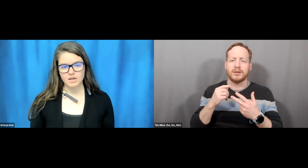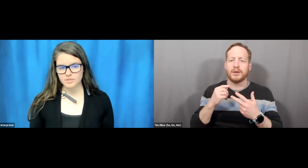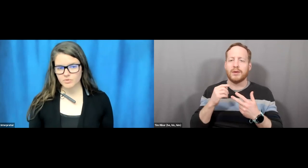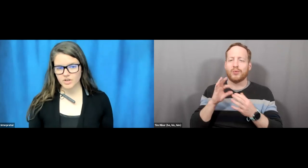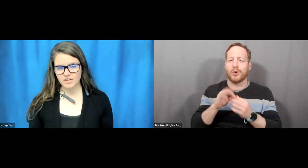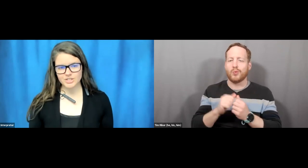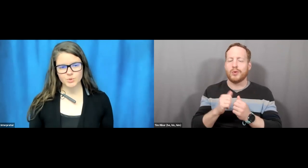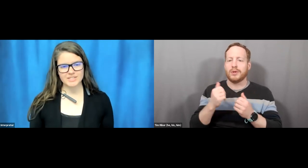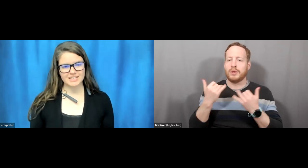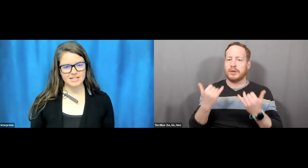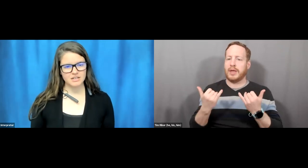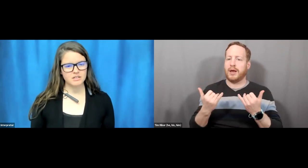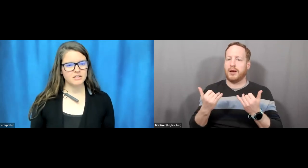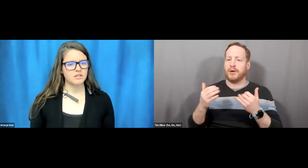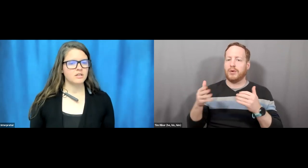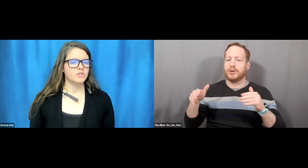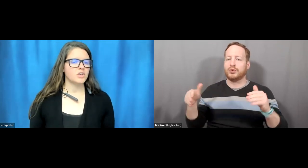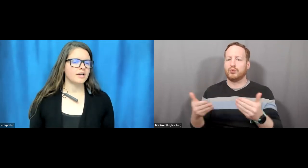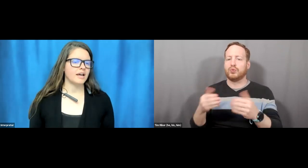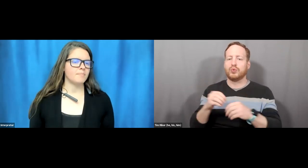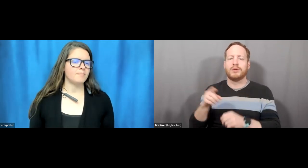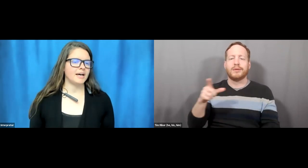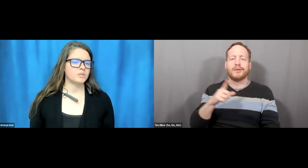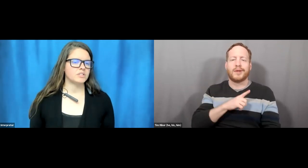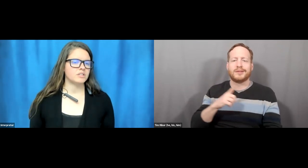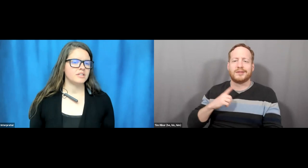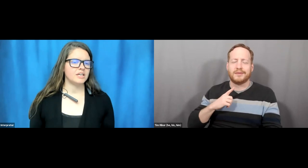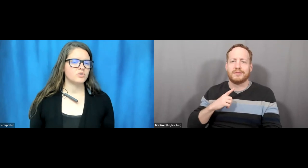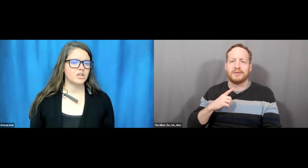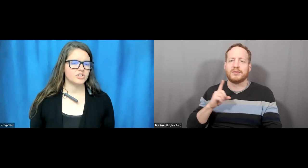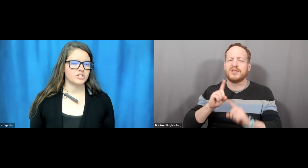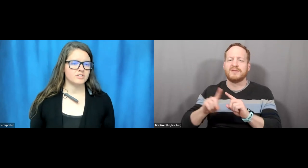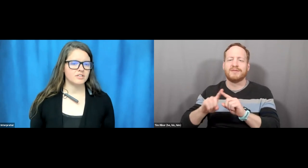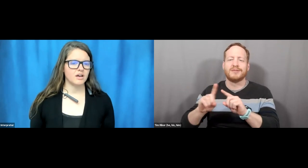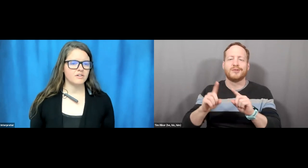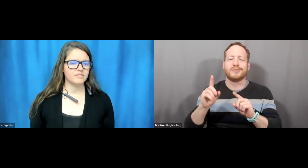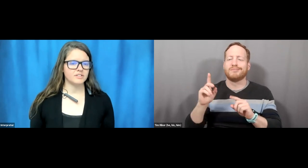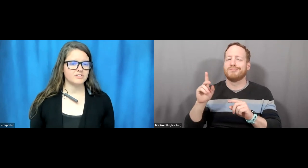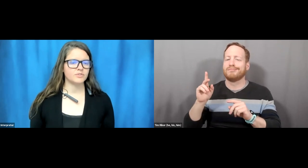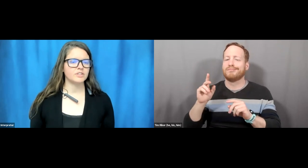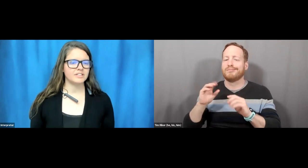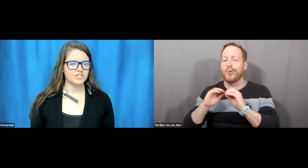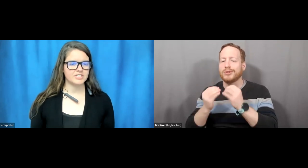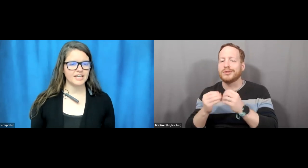So moving on to C, talking about the introductions of the different